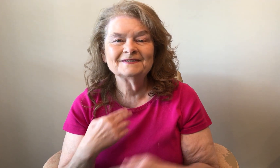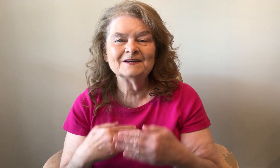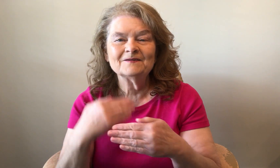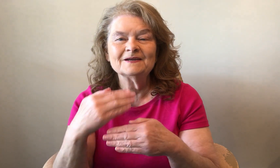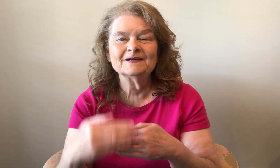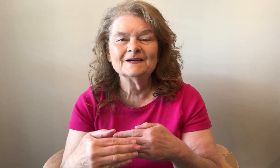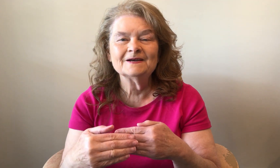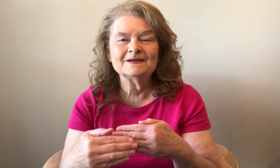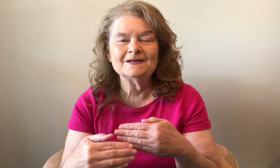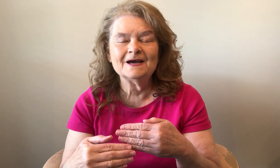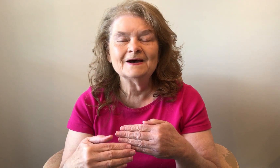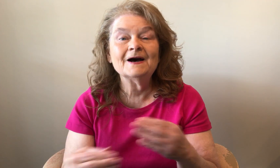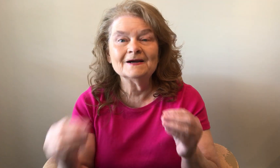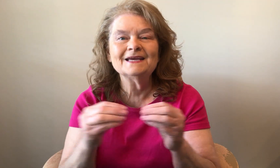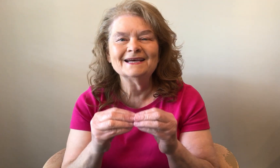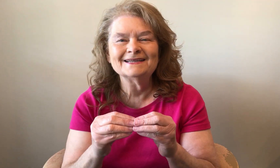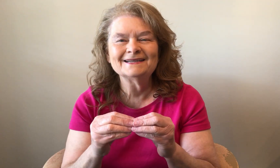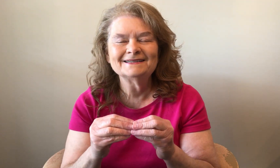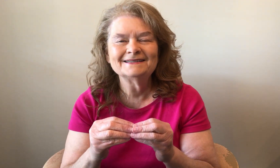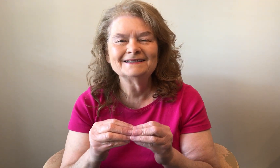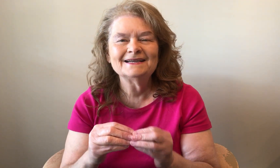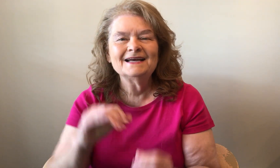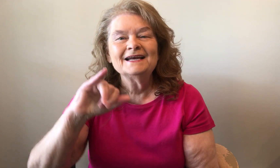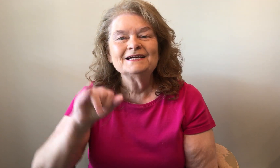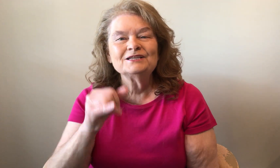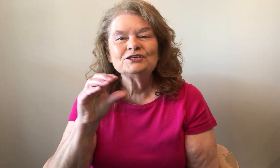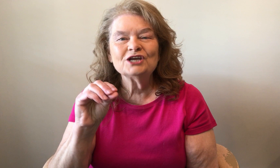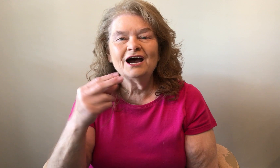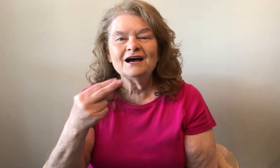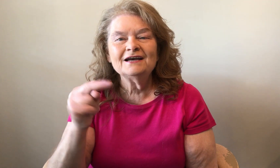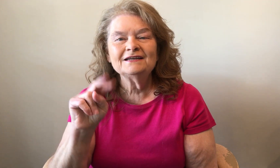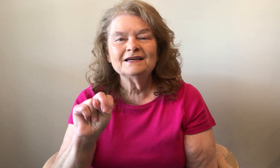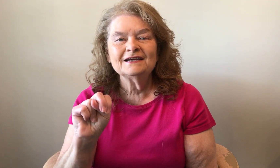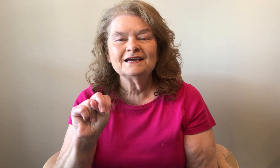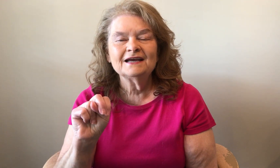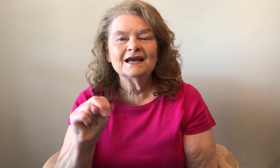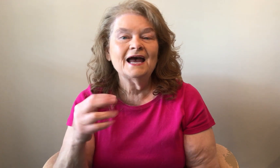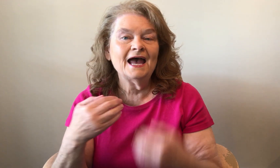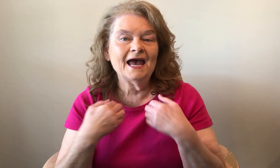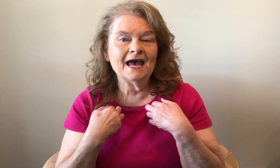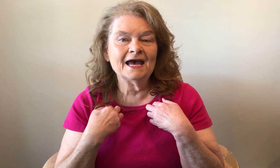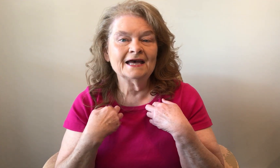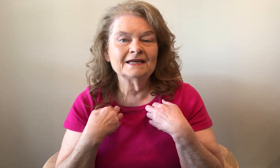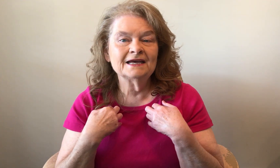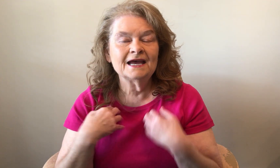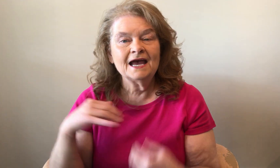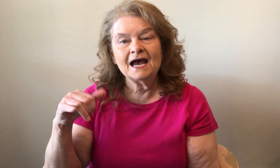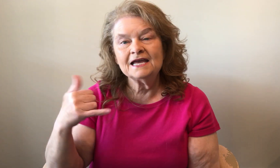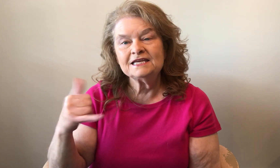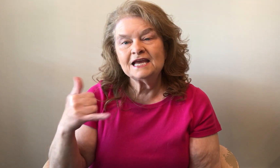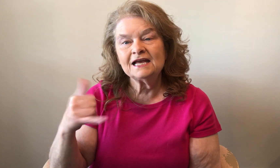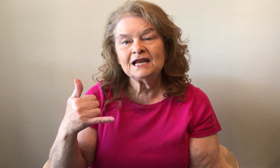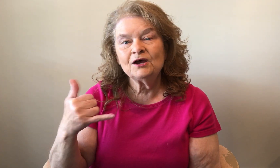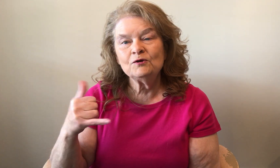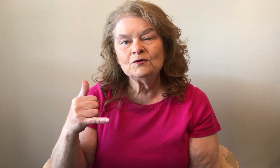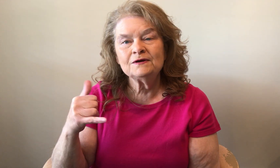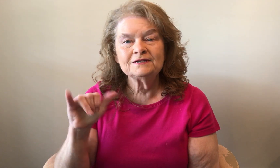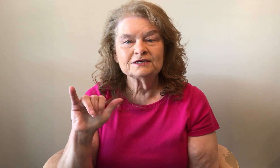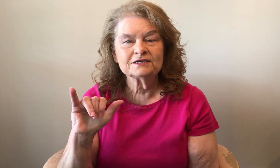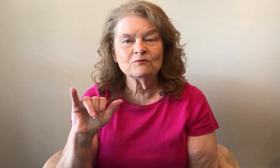So again, John had a yellow, just the